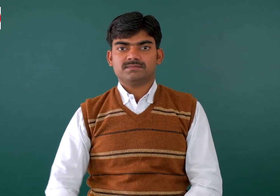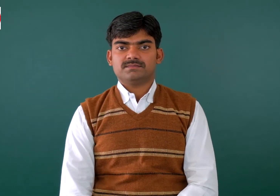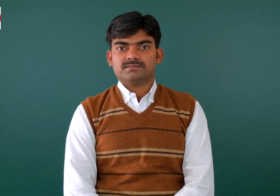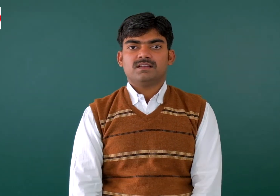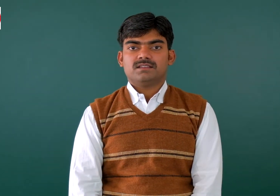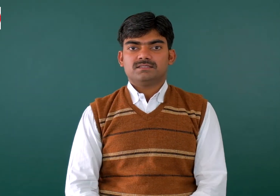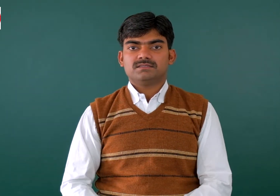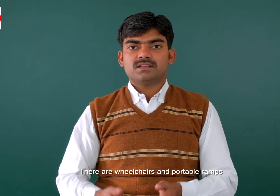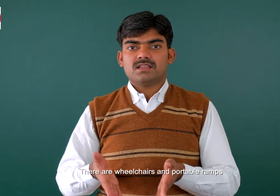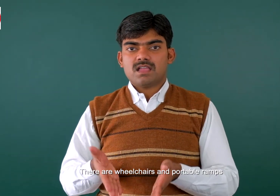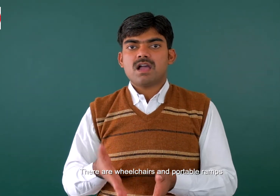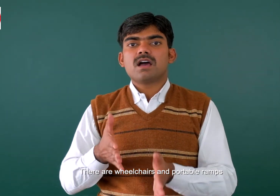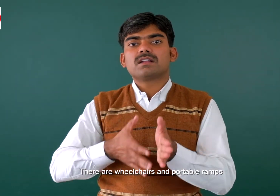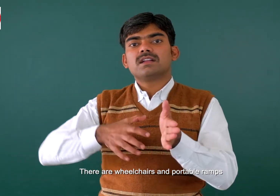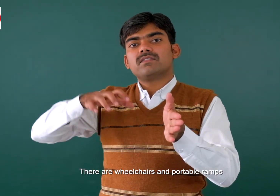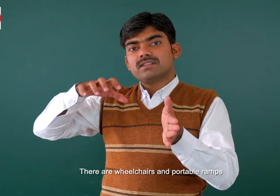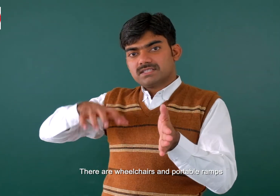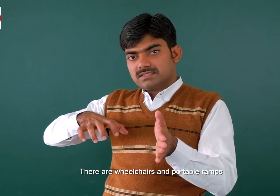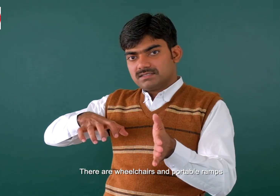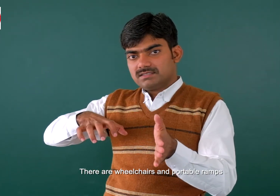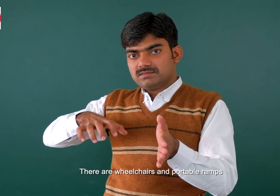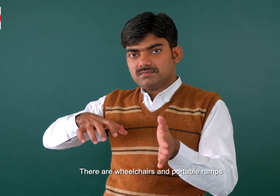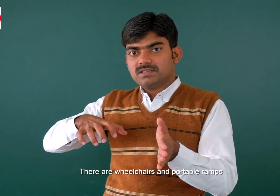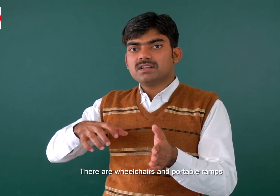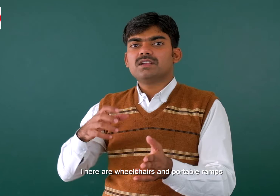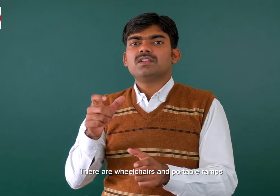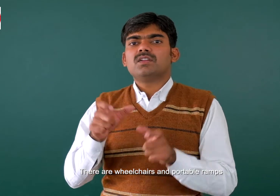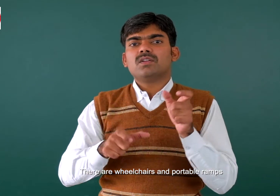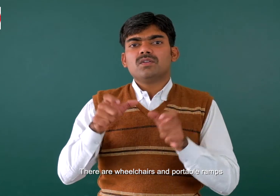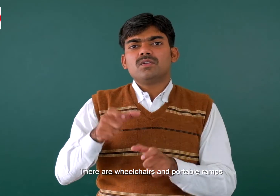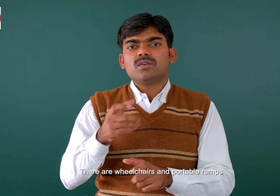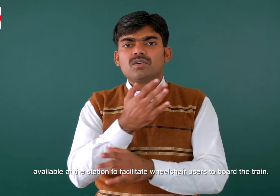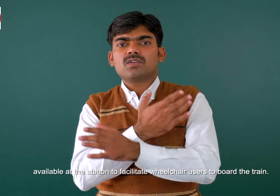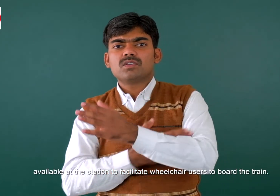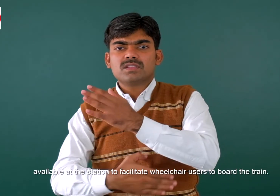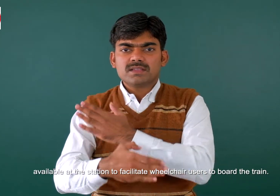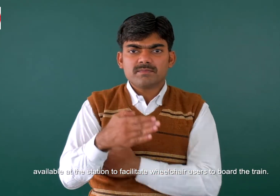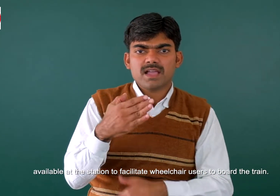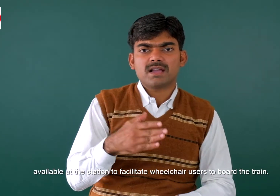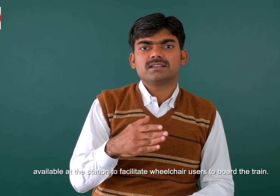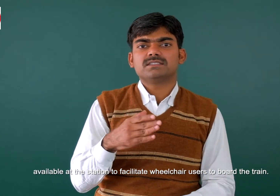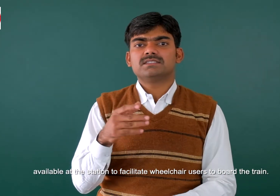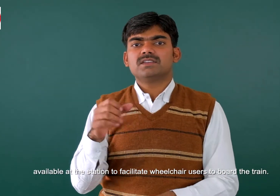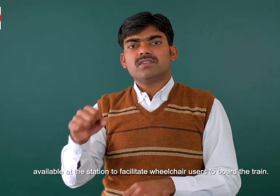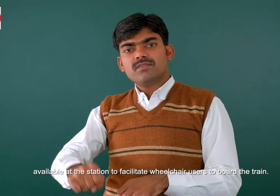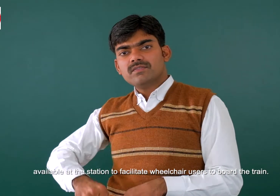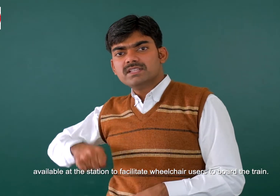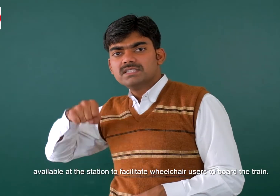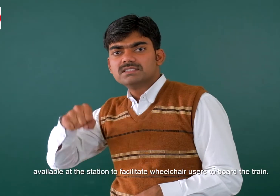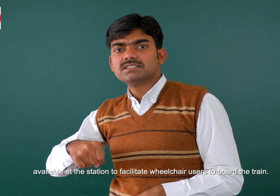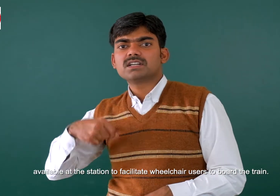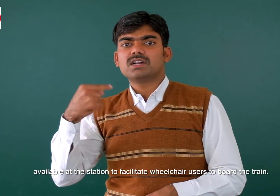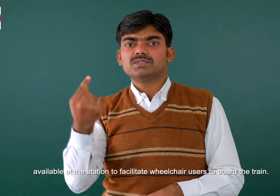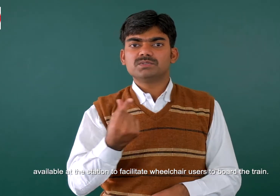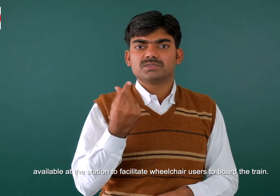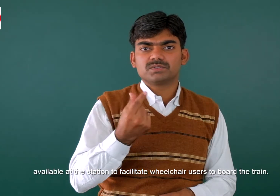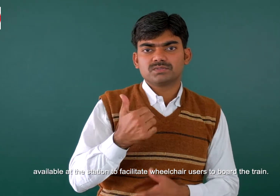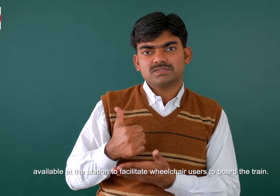There are wheelchairs and portable ramps available at the station to facilitate wheelchair